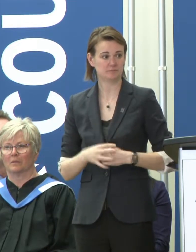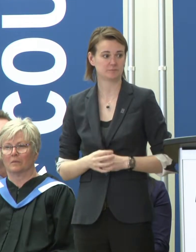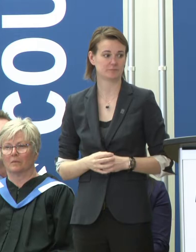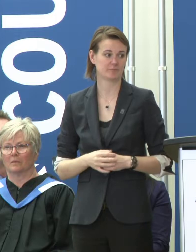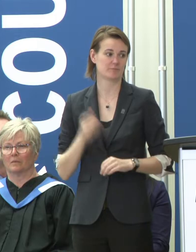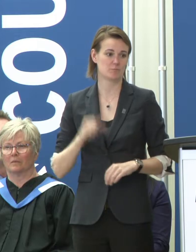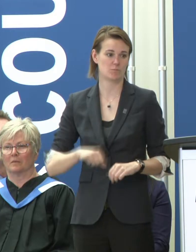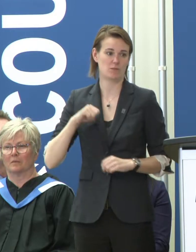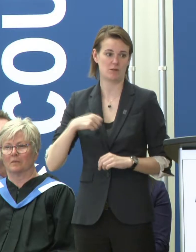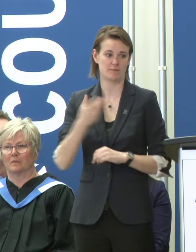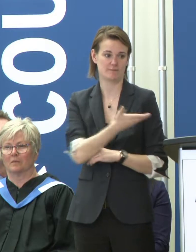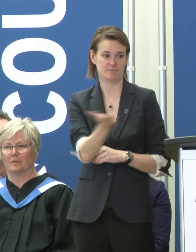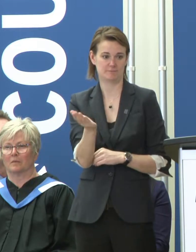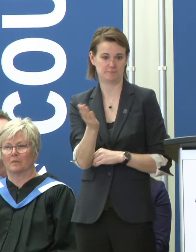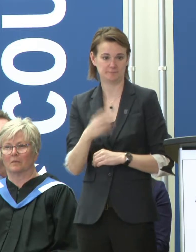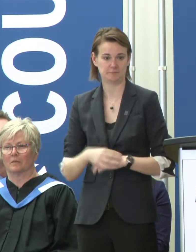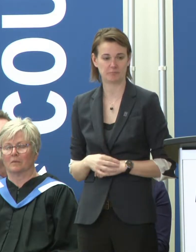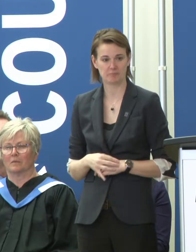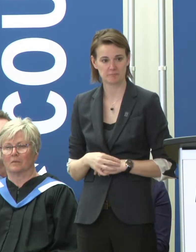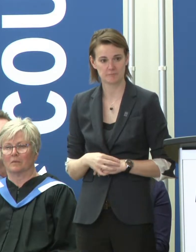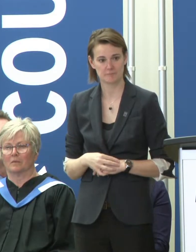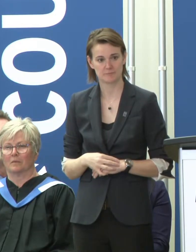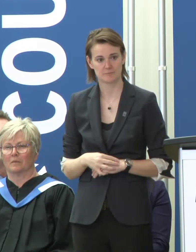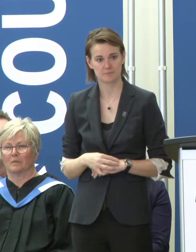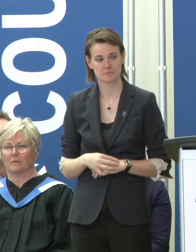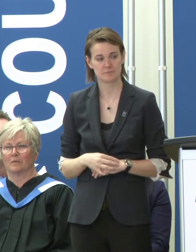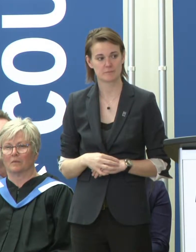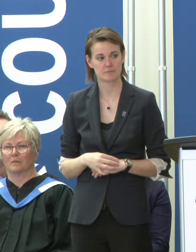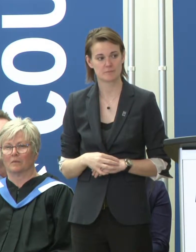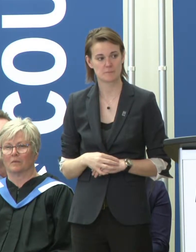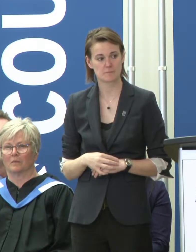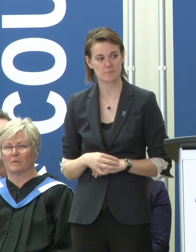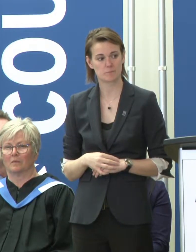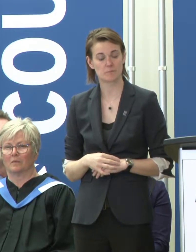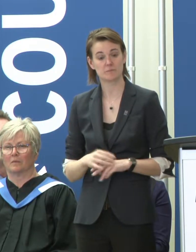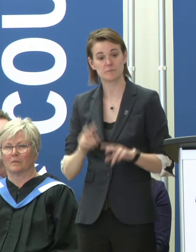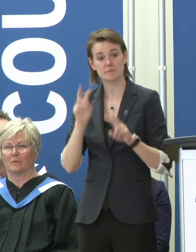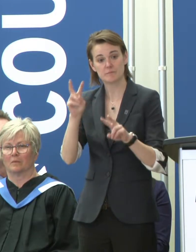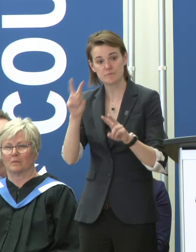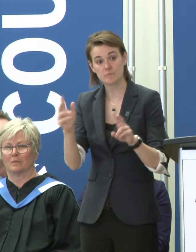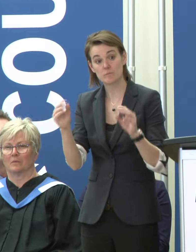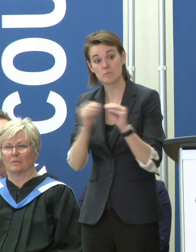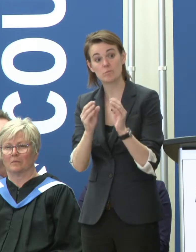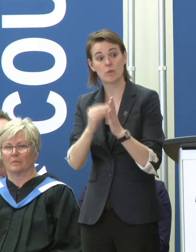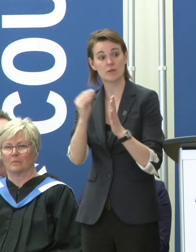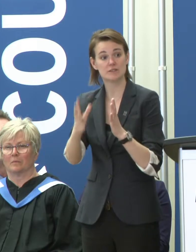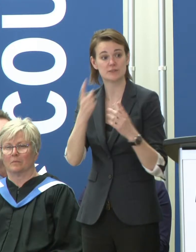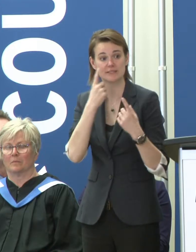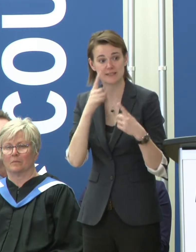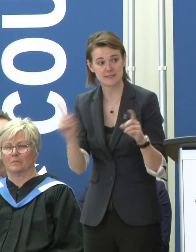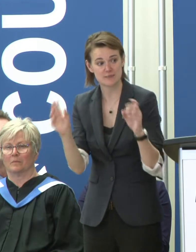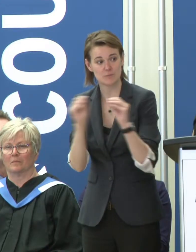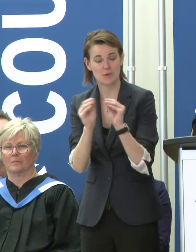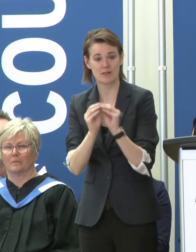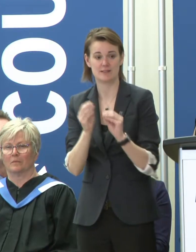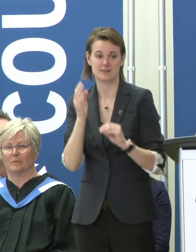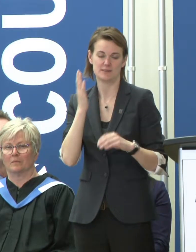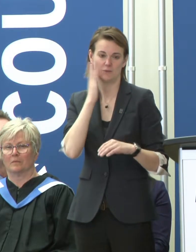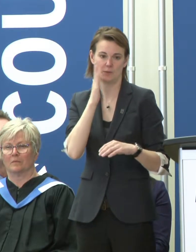very proud of you. We look forward to following your success in the future, and we know that we will see great things from